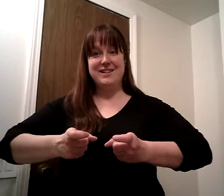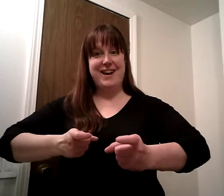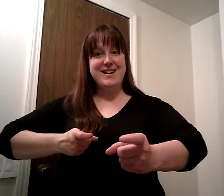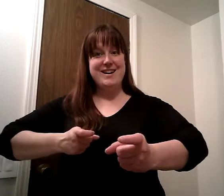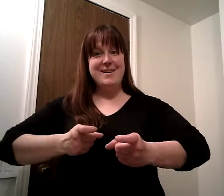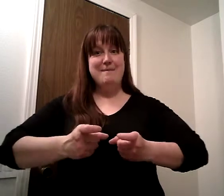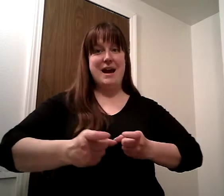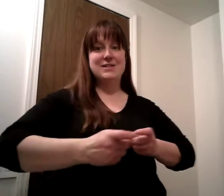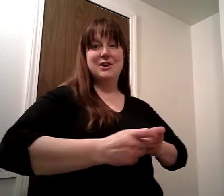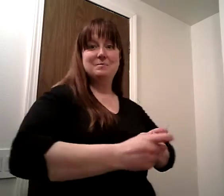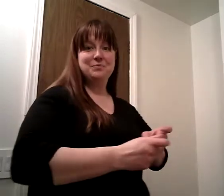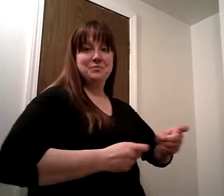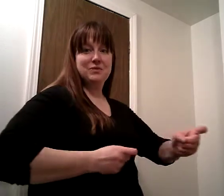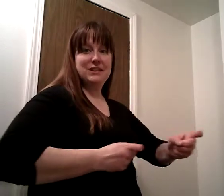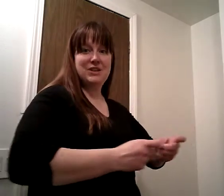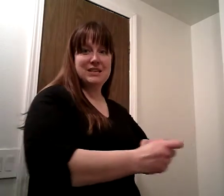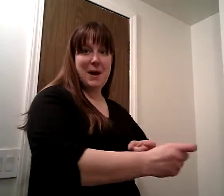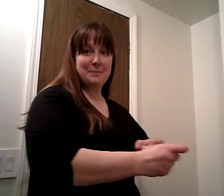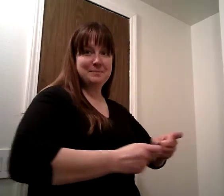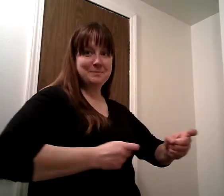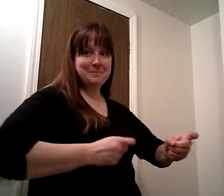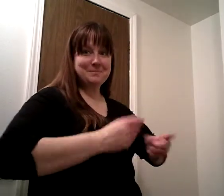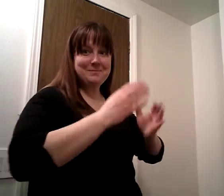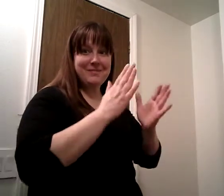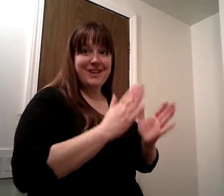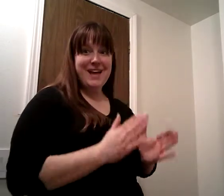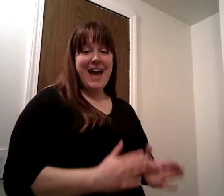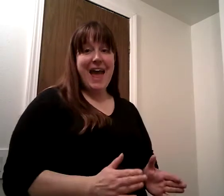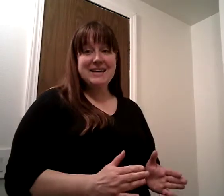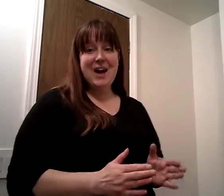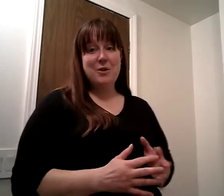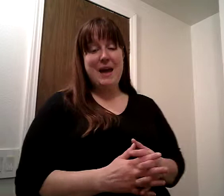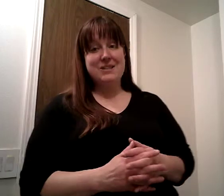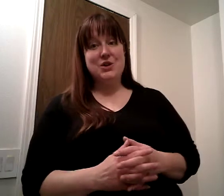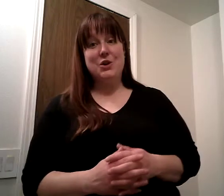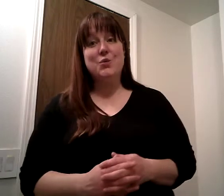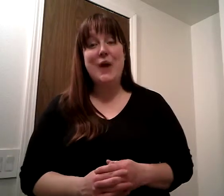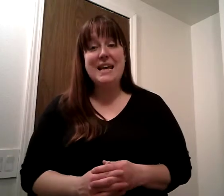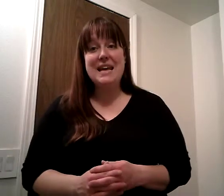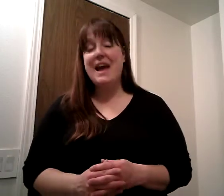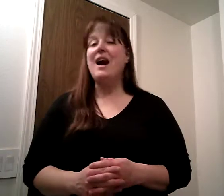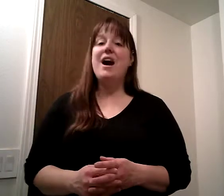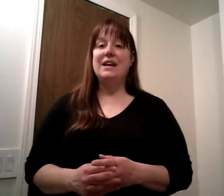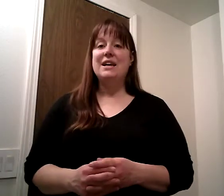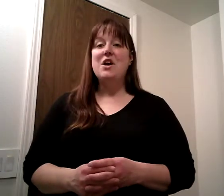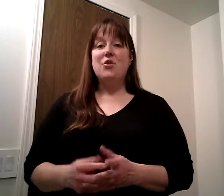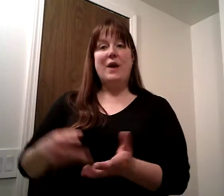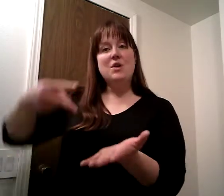Okay? Master. You can see that? And how the Master, ready and kind. For ready, we're going